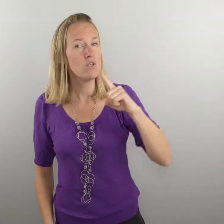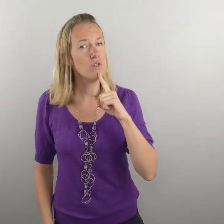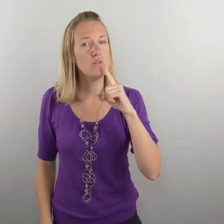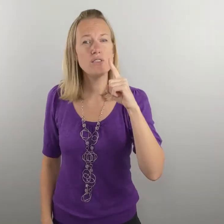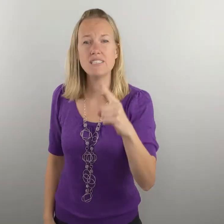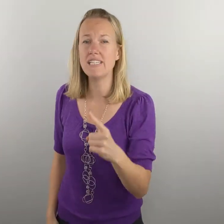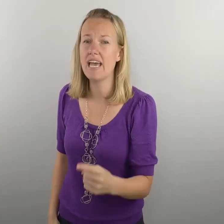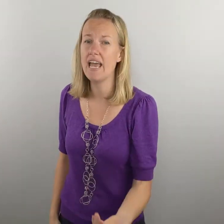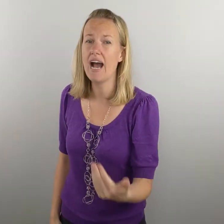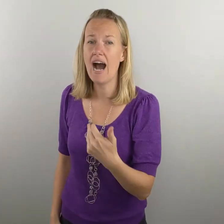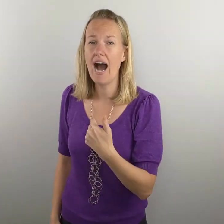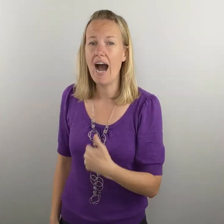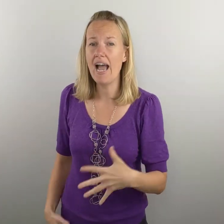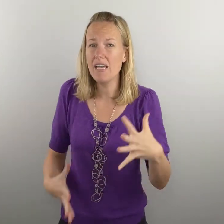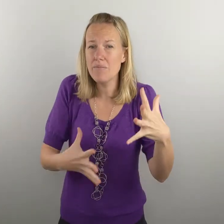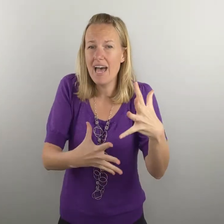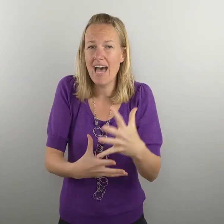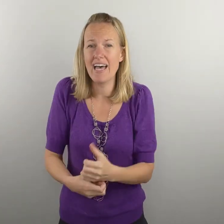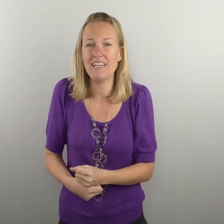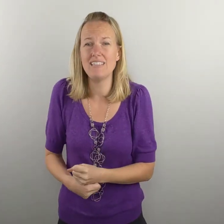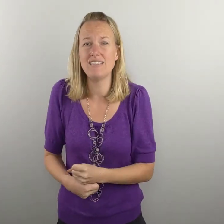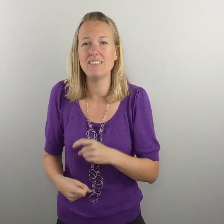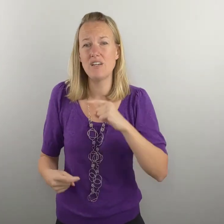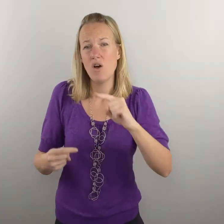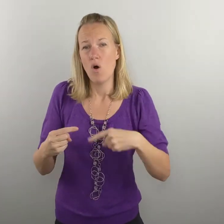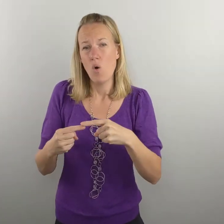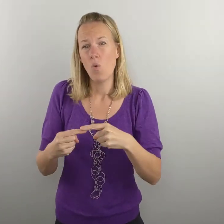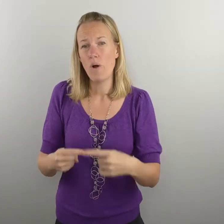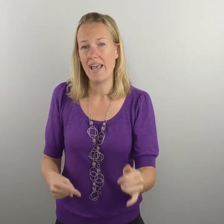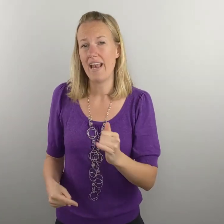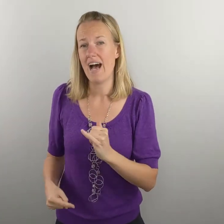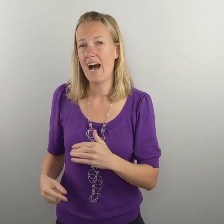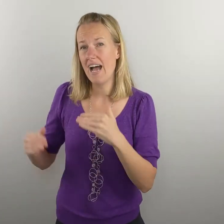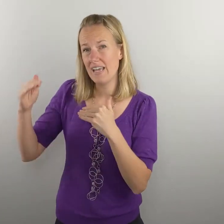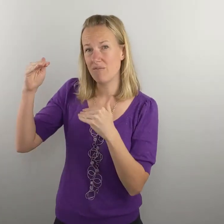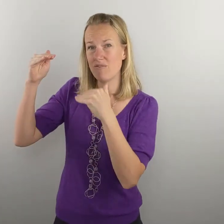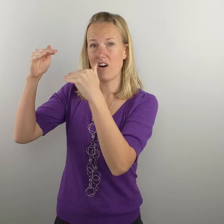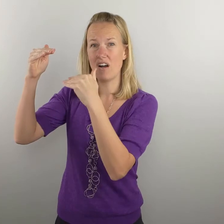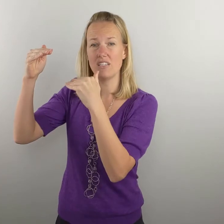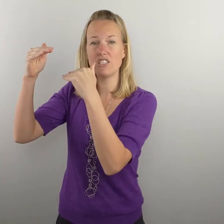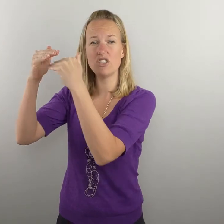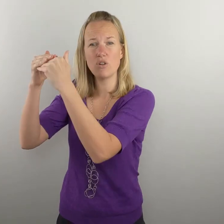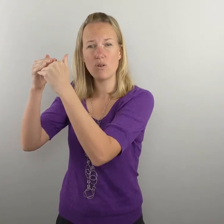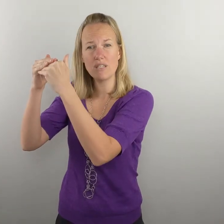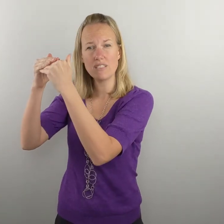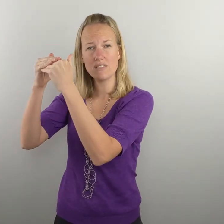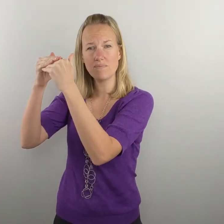You say I am held when I am falling short.